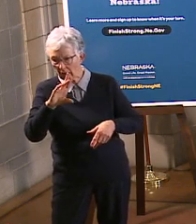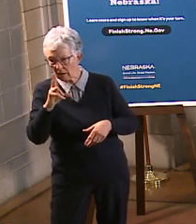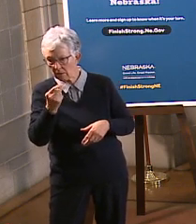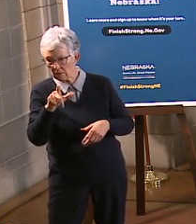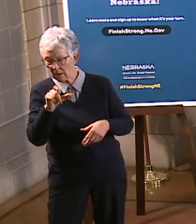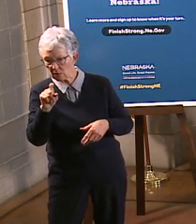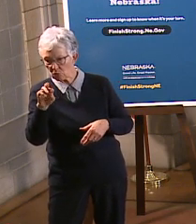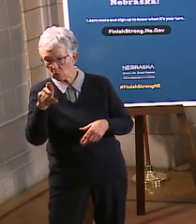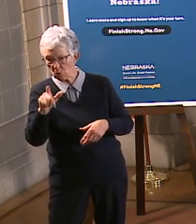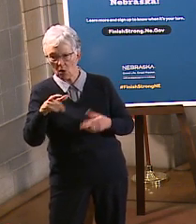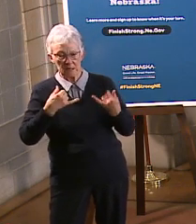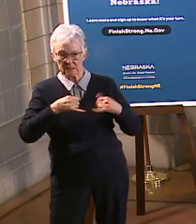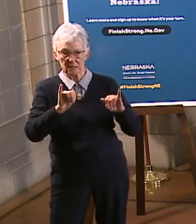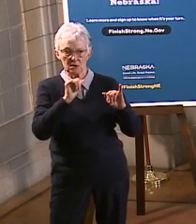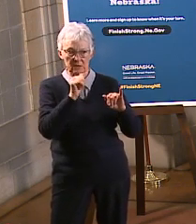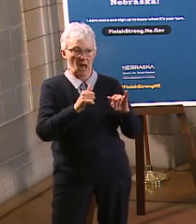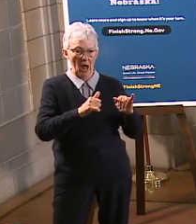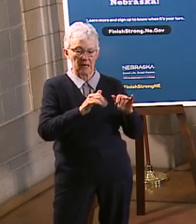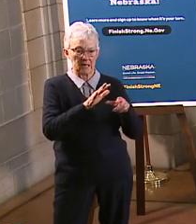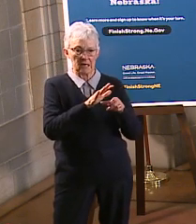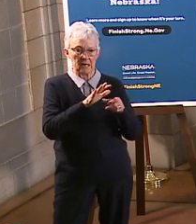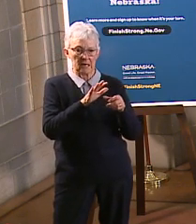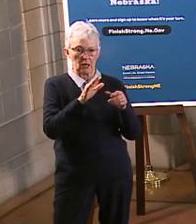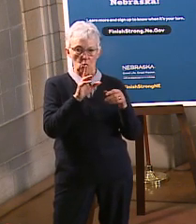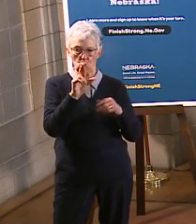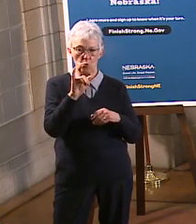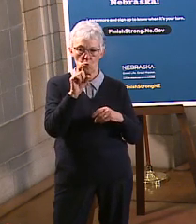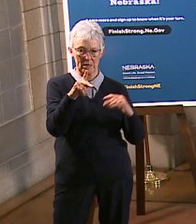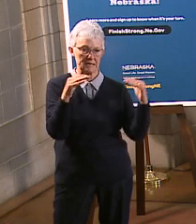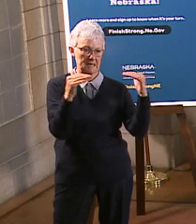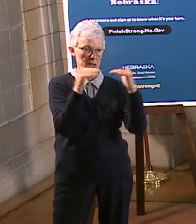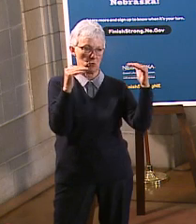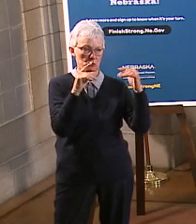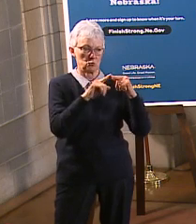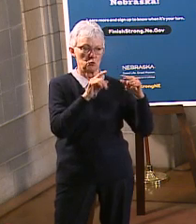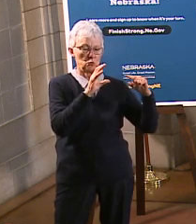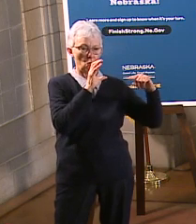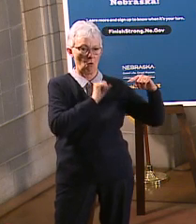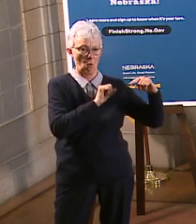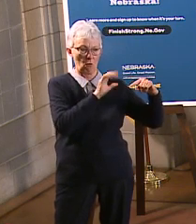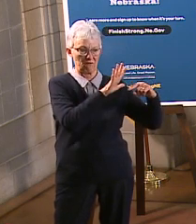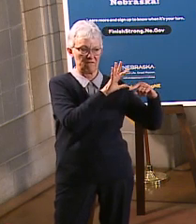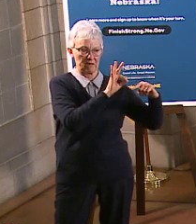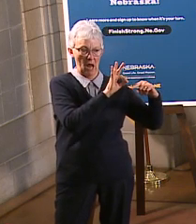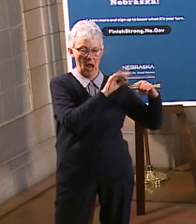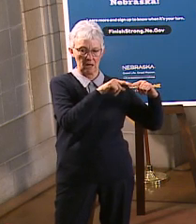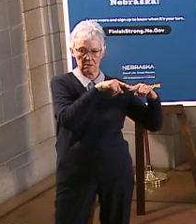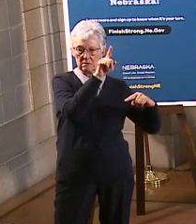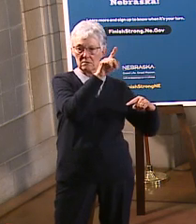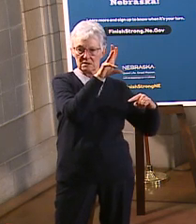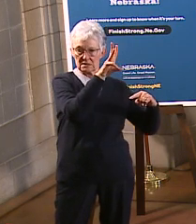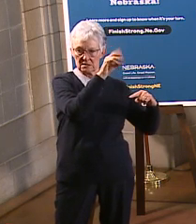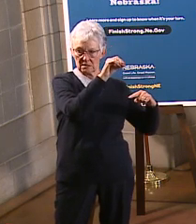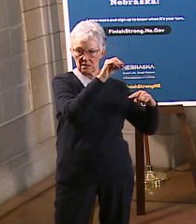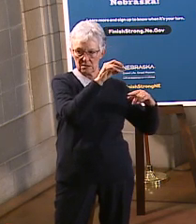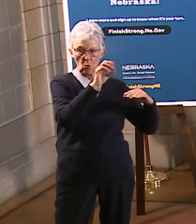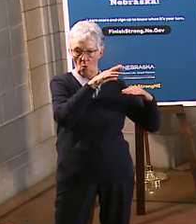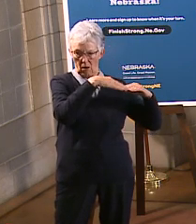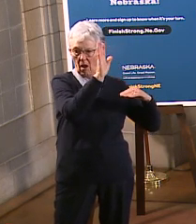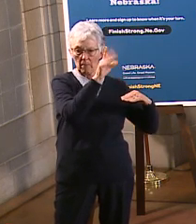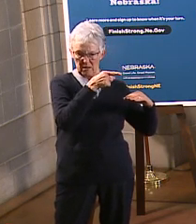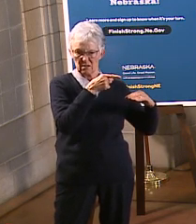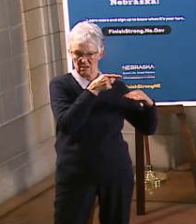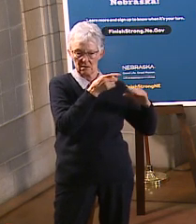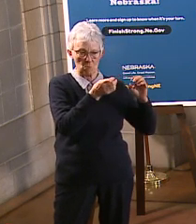who are in the age 50 to 59 category. So we're doing this based on risk and how we can, again, try and keep folks